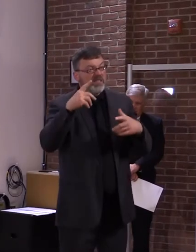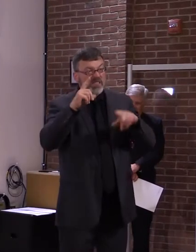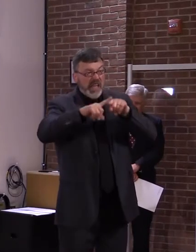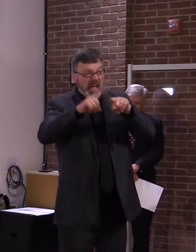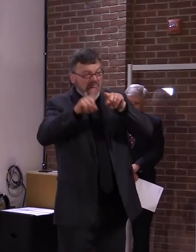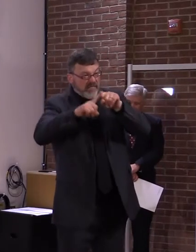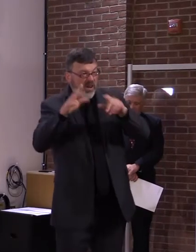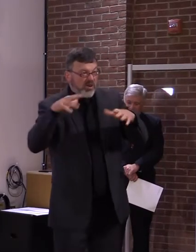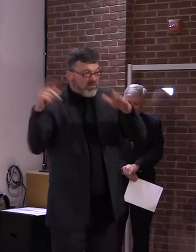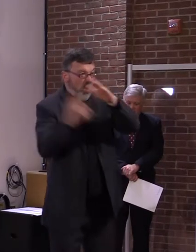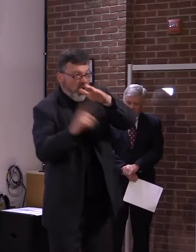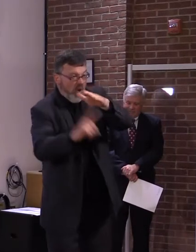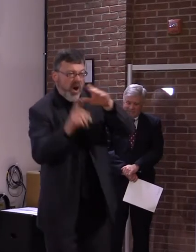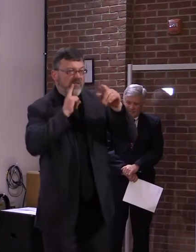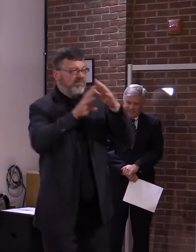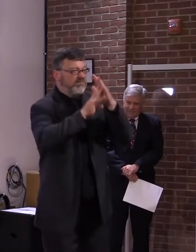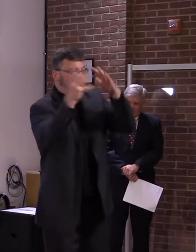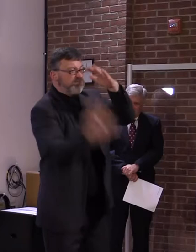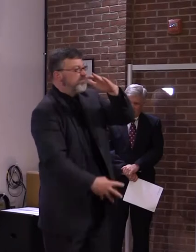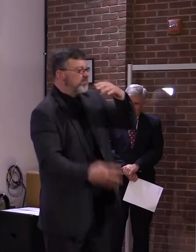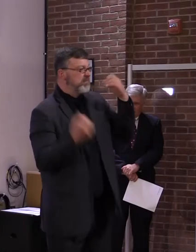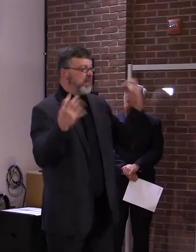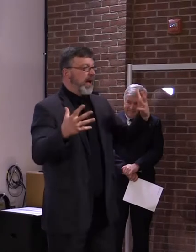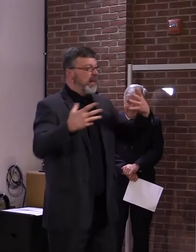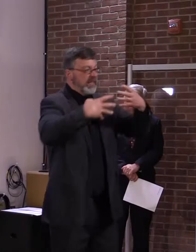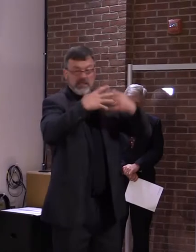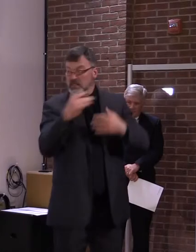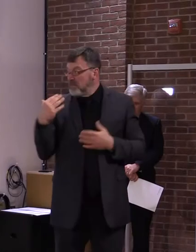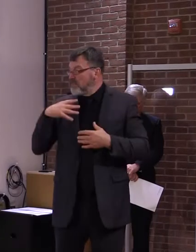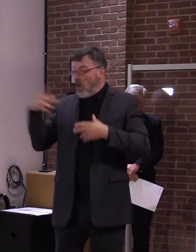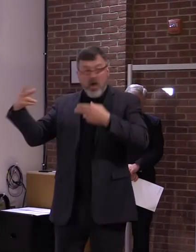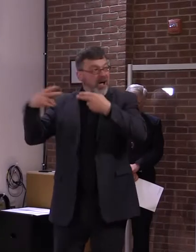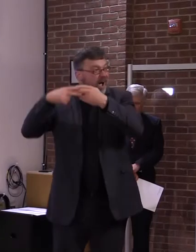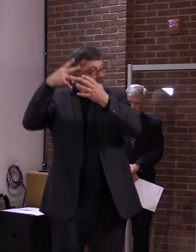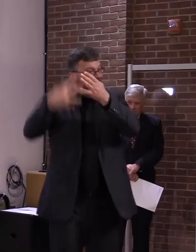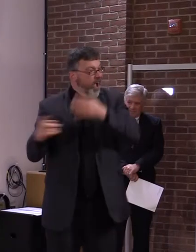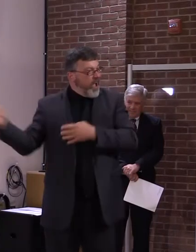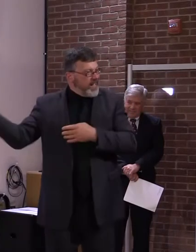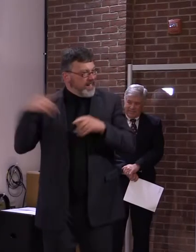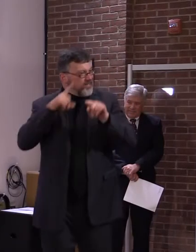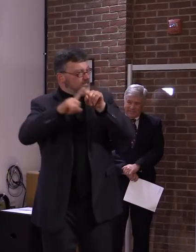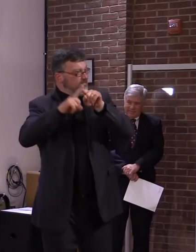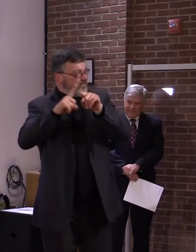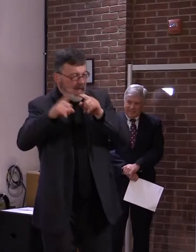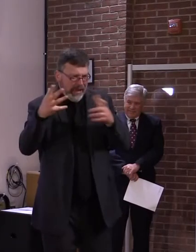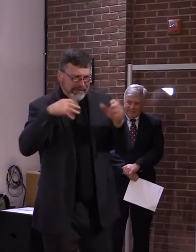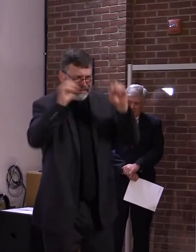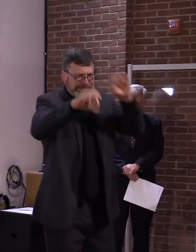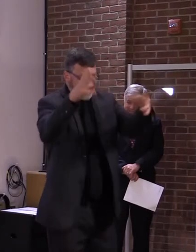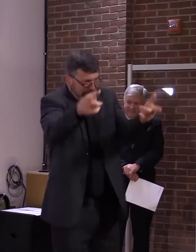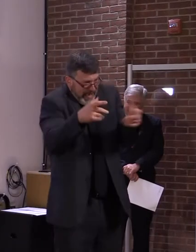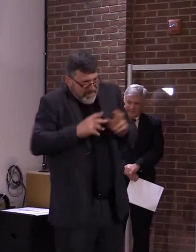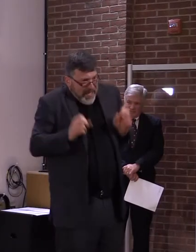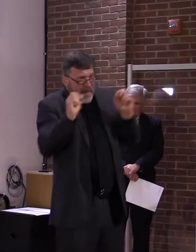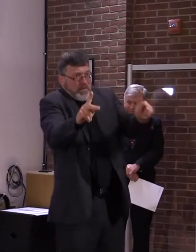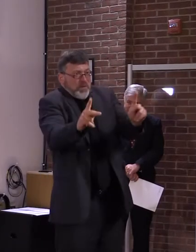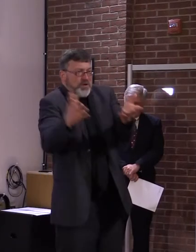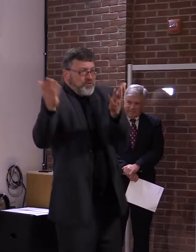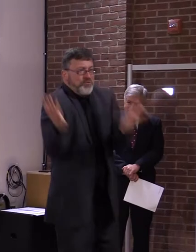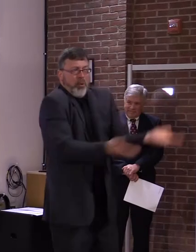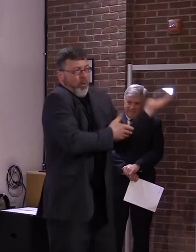can make some accommodations to get people vaccinated. So yes, I